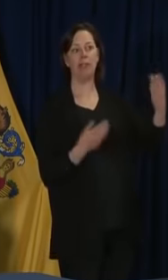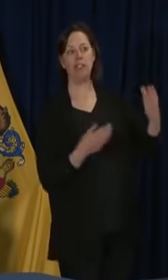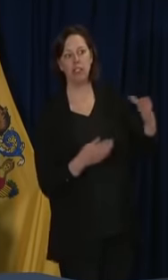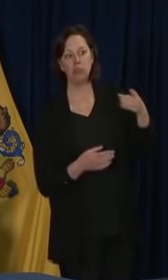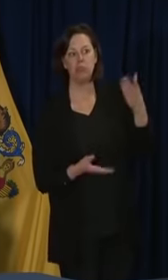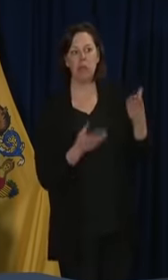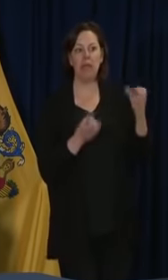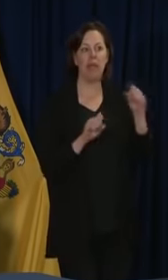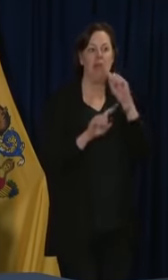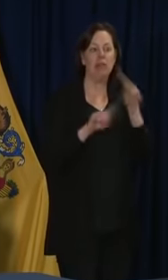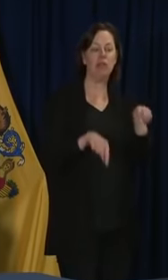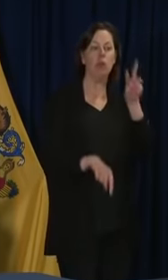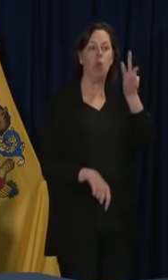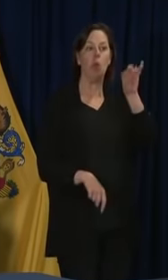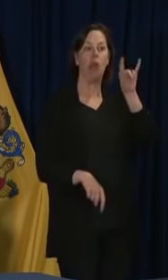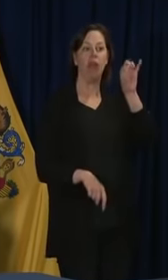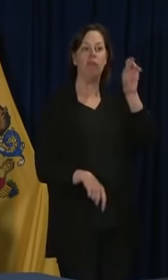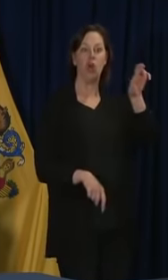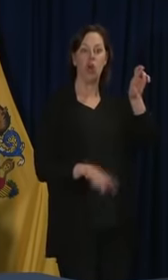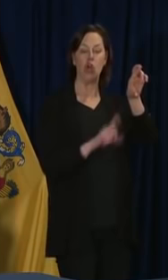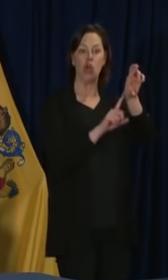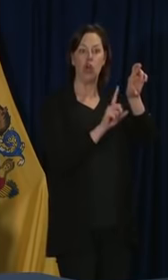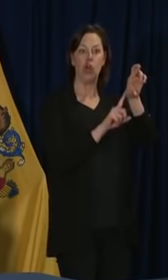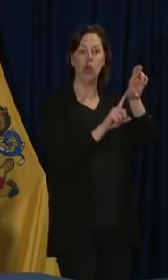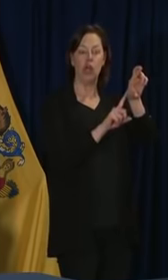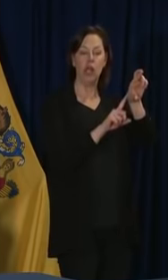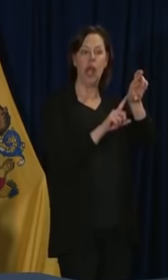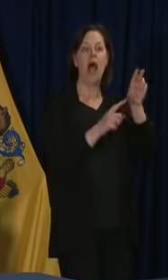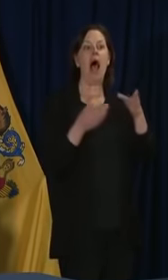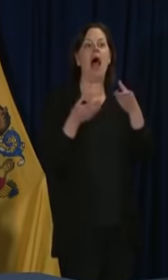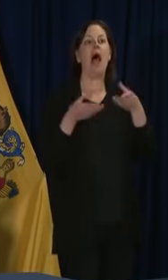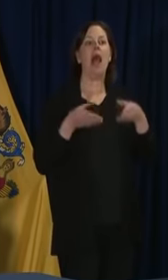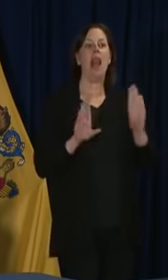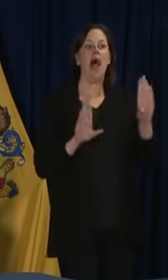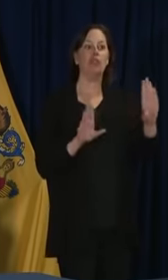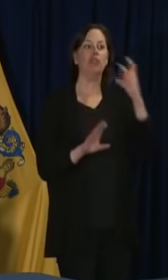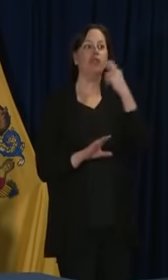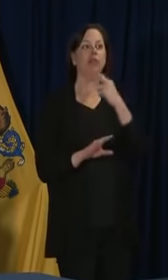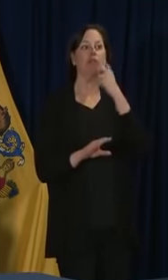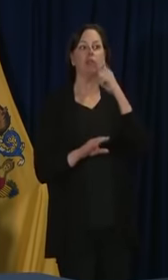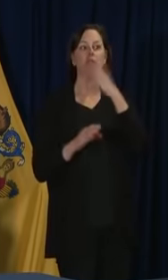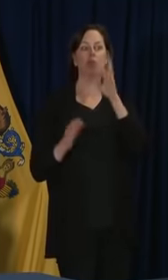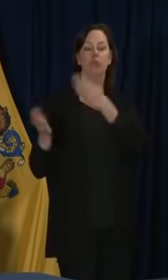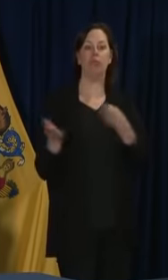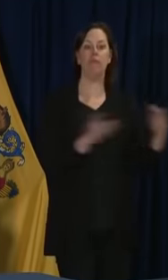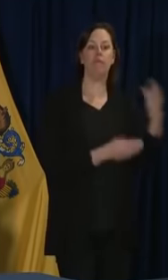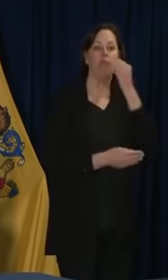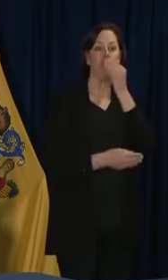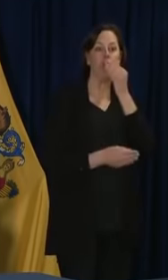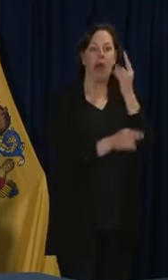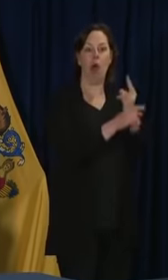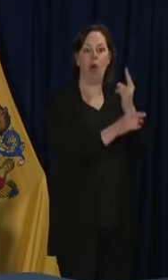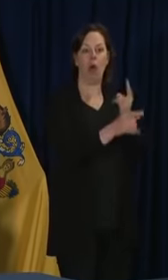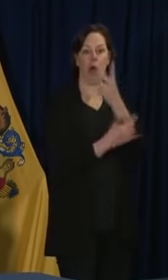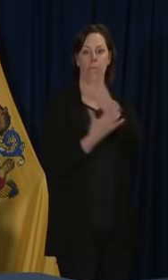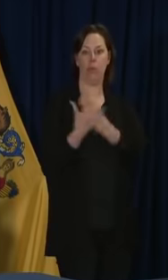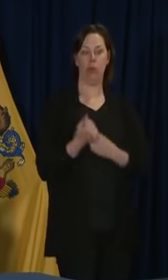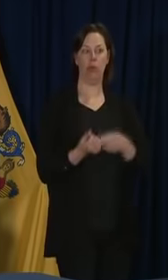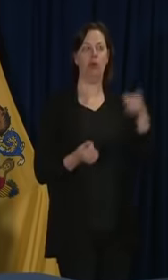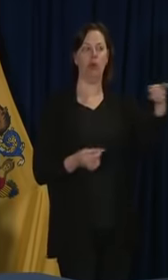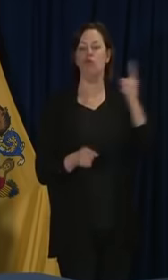these restaurants to deliver not just food but alcohol. I assume that's the waiver you're referring to? Yeah, there's no waiver. It's just